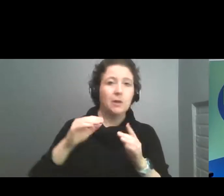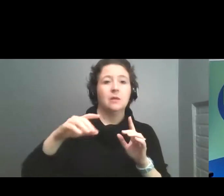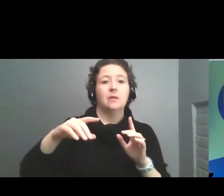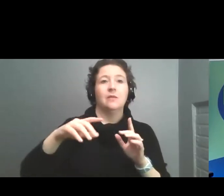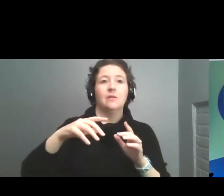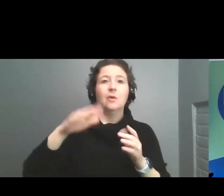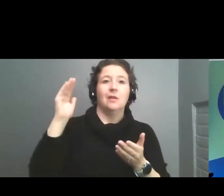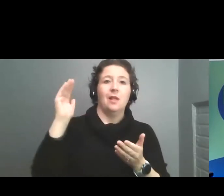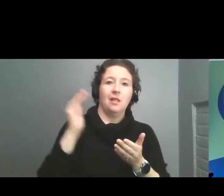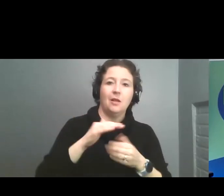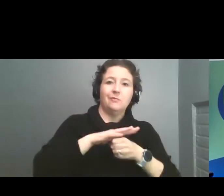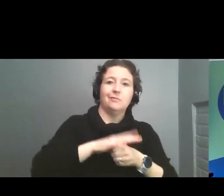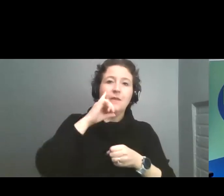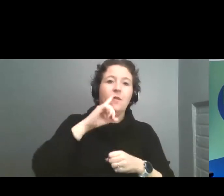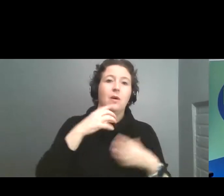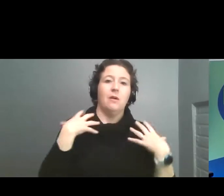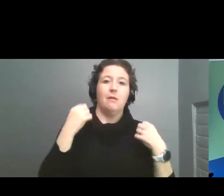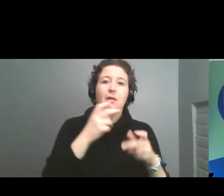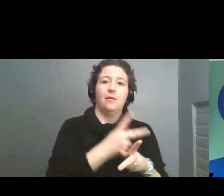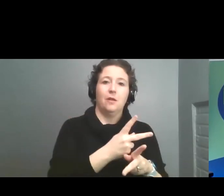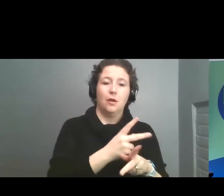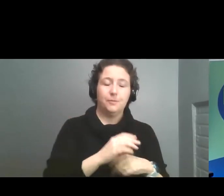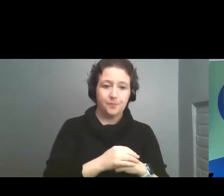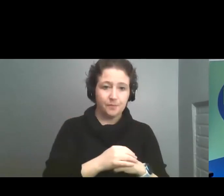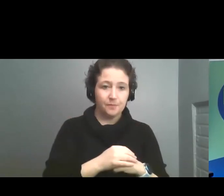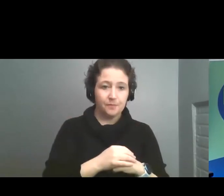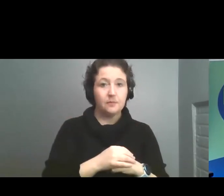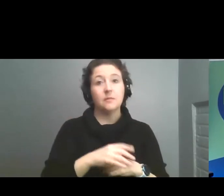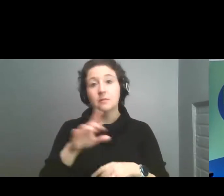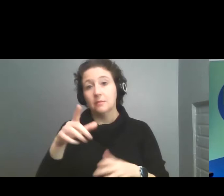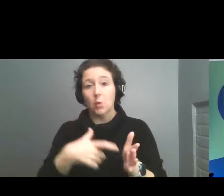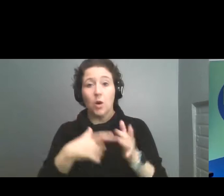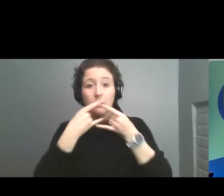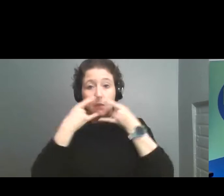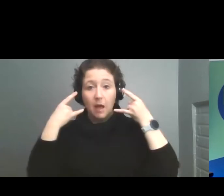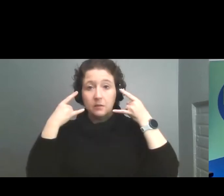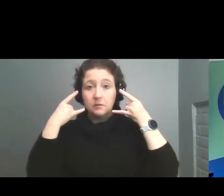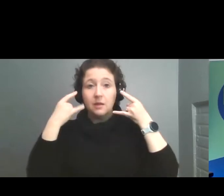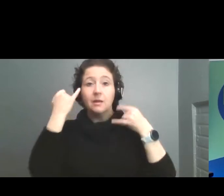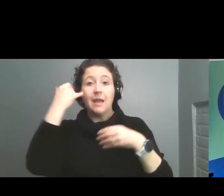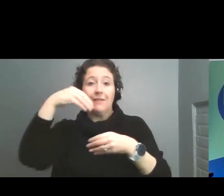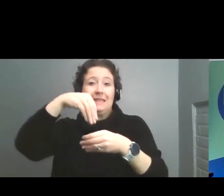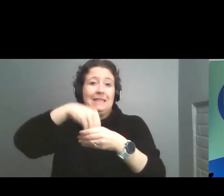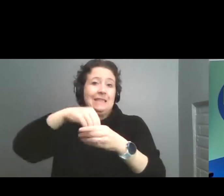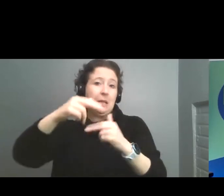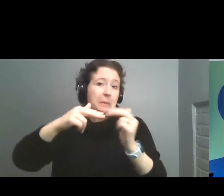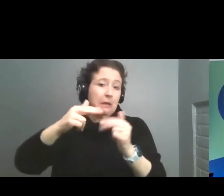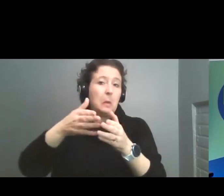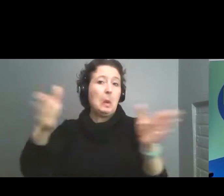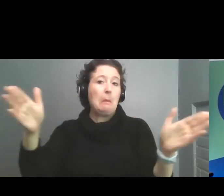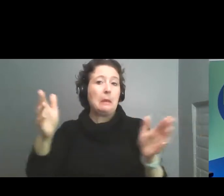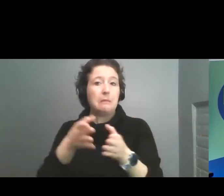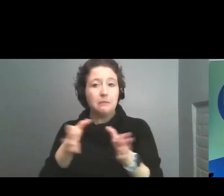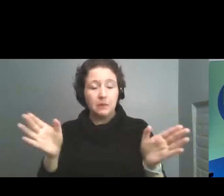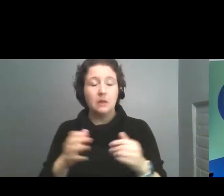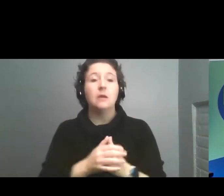stress that we're experiencing across the state. In short, masks are required in indoor spaces open to the public.